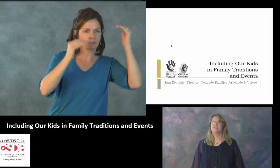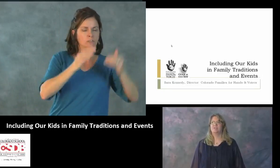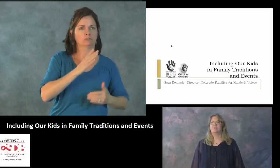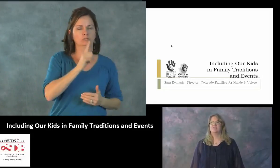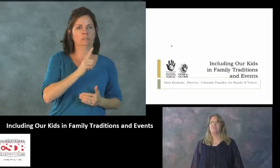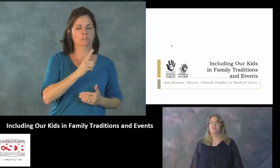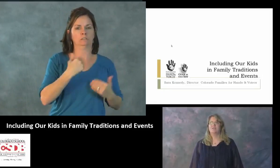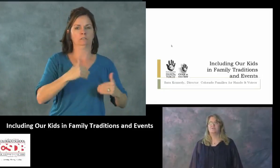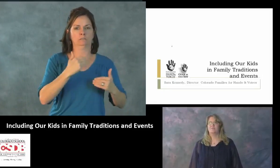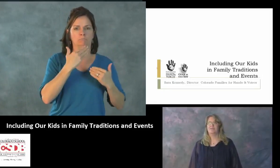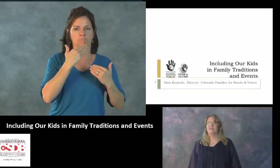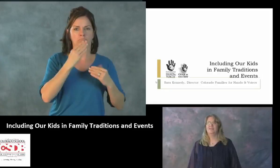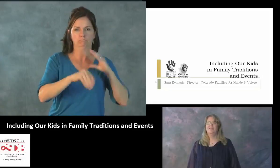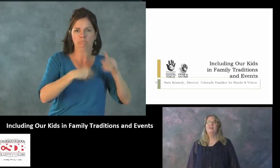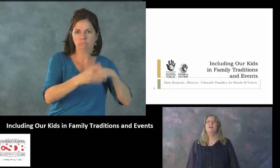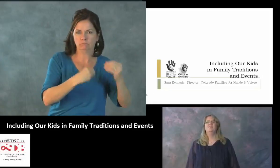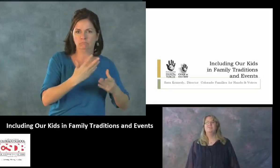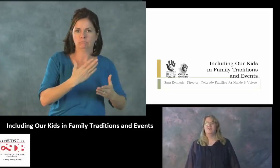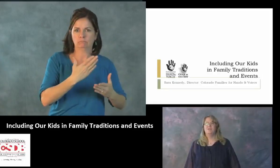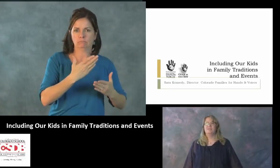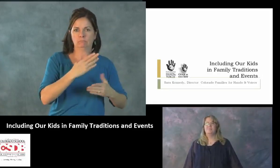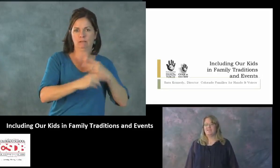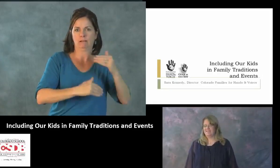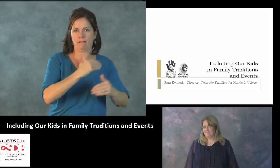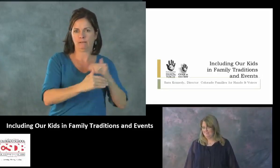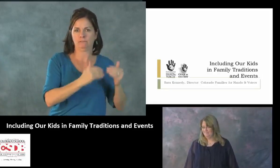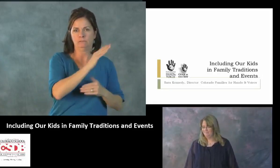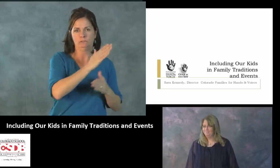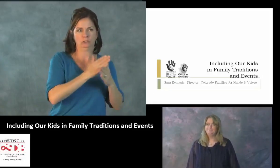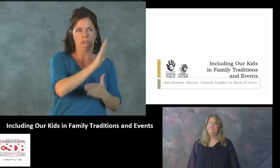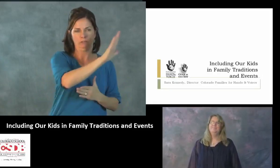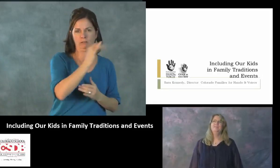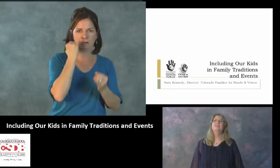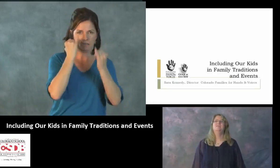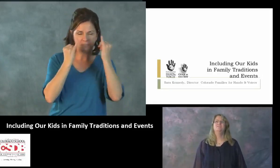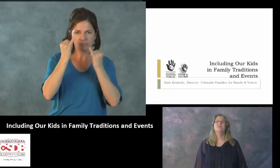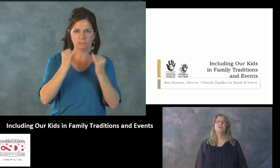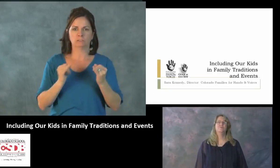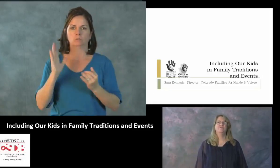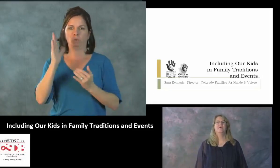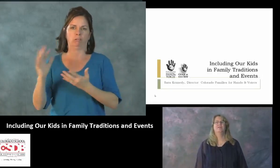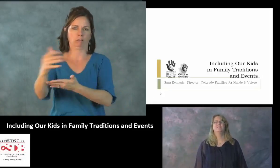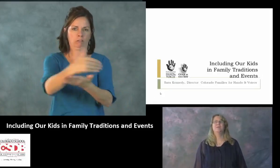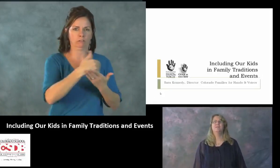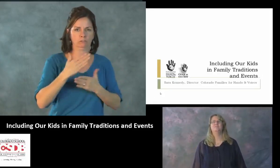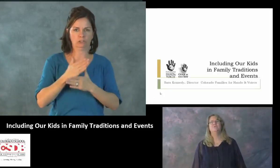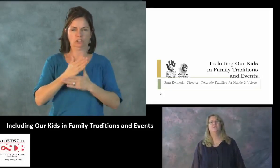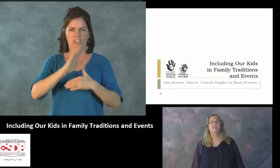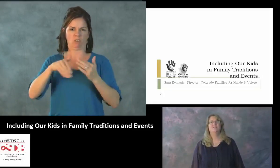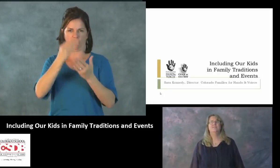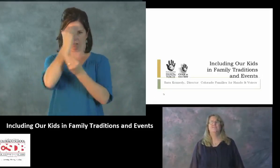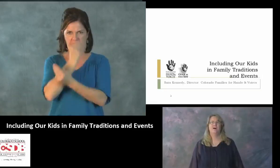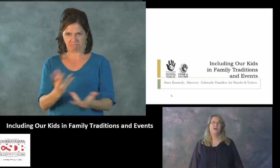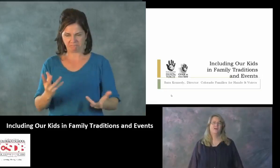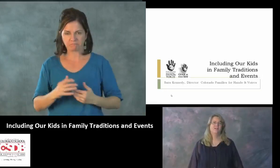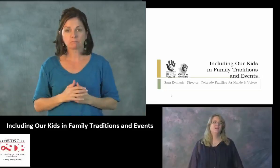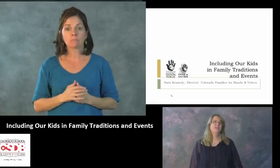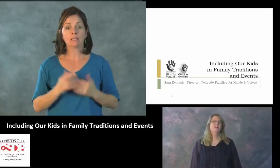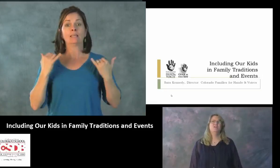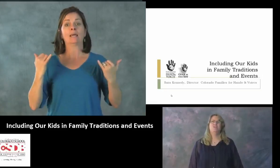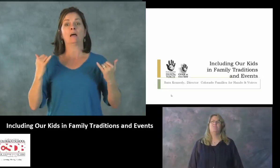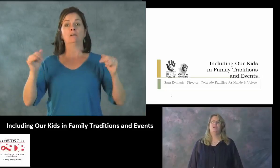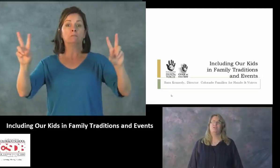enough to share their stories with me. So let's begin. So here we've got the peaceful weeks of